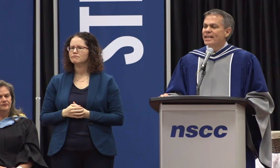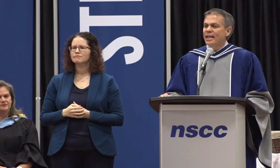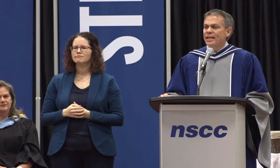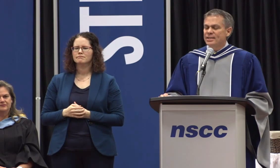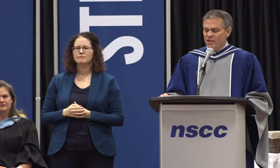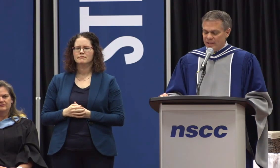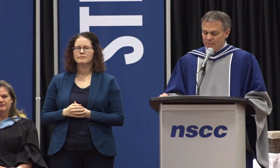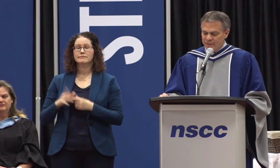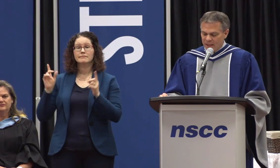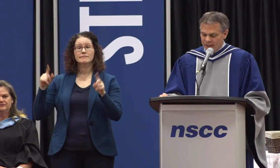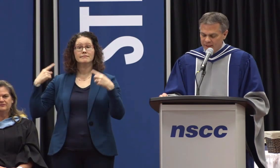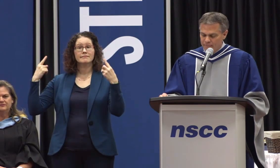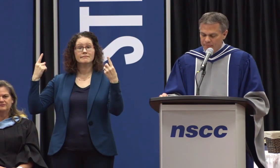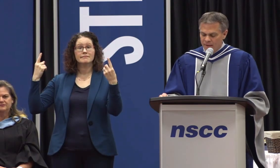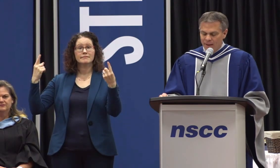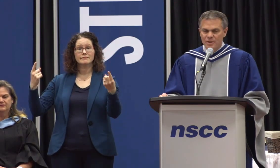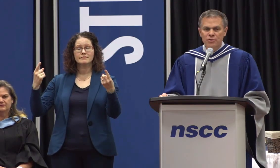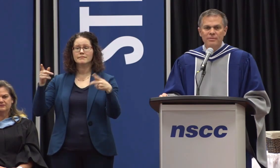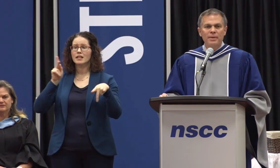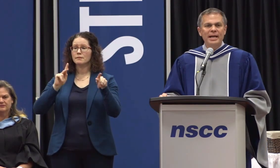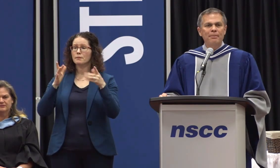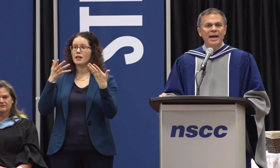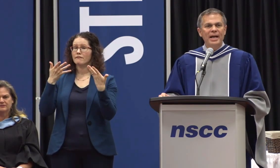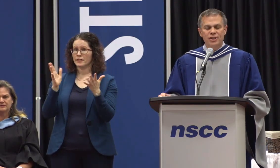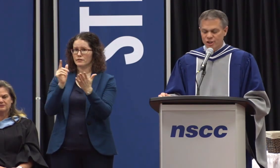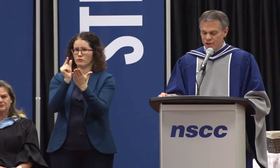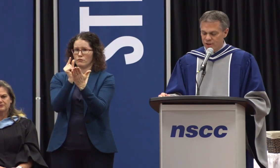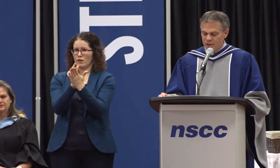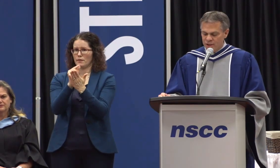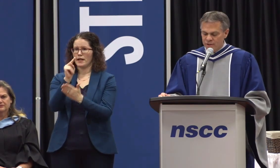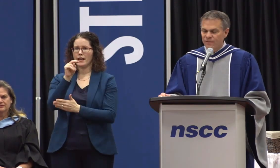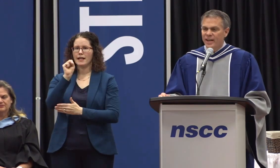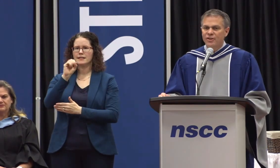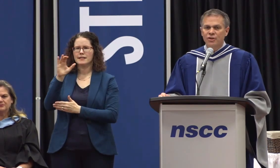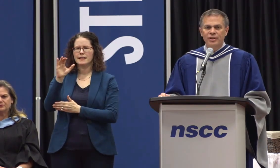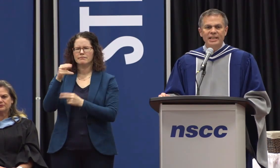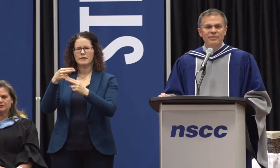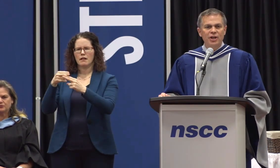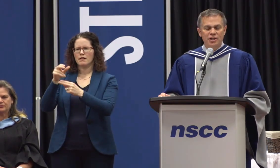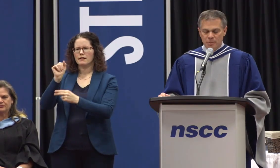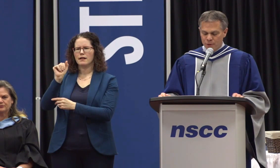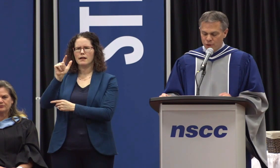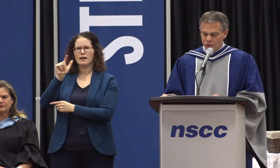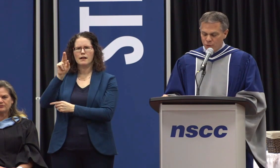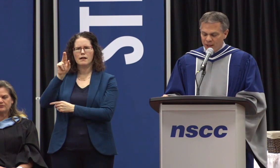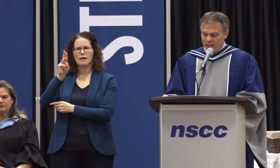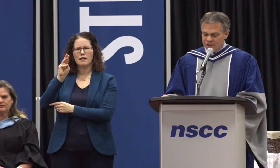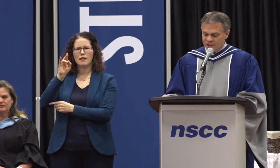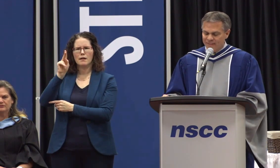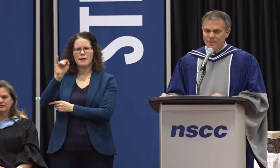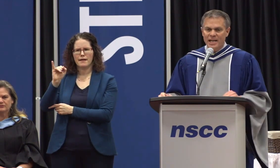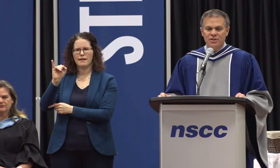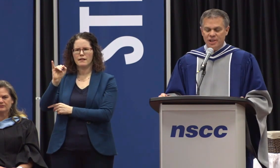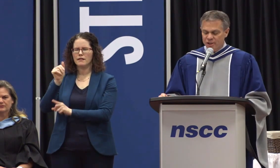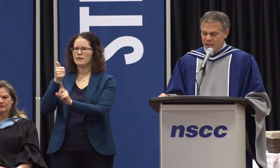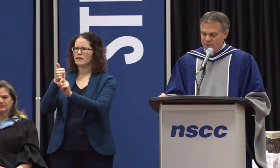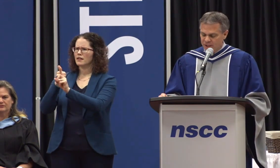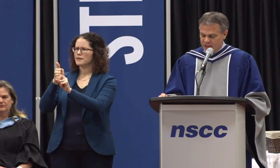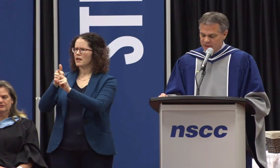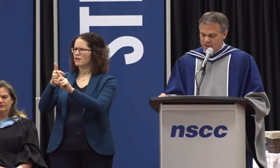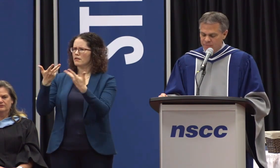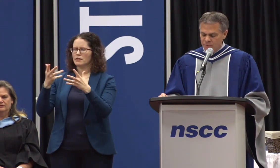for decades, our alumni have been driven by a passion to find creative and entrepreneurial ways to give back to